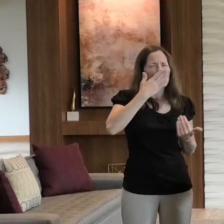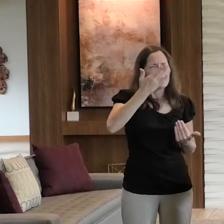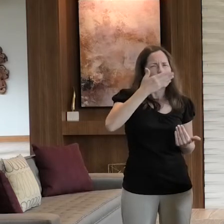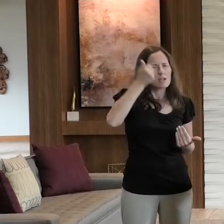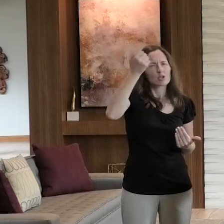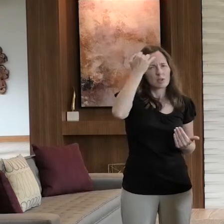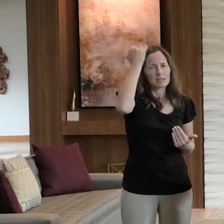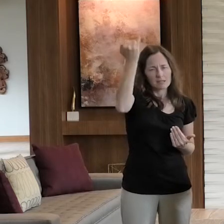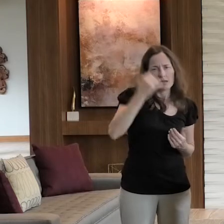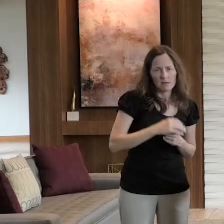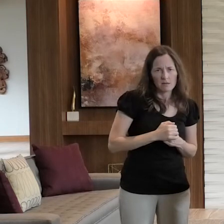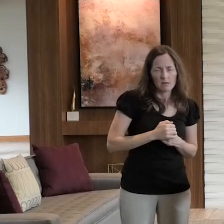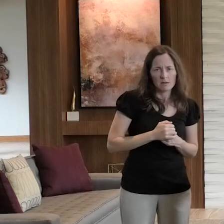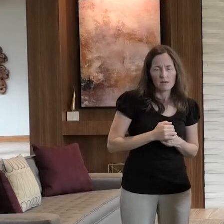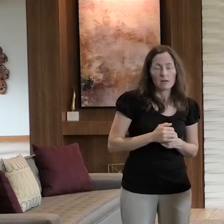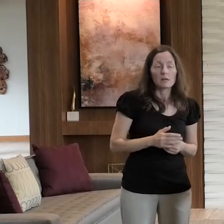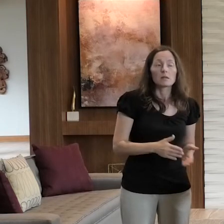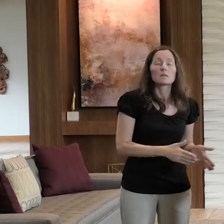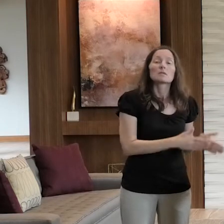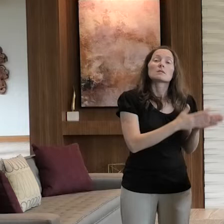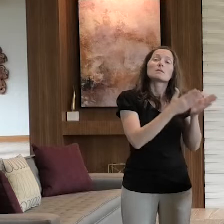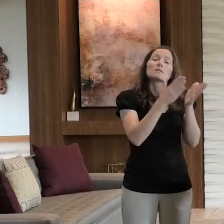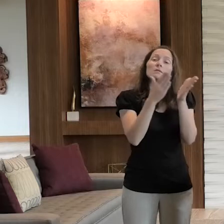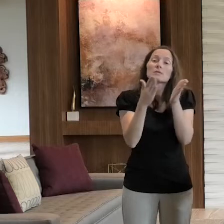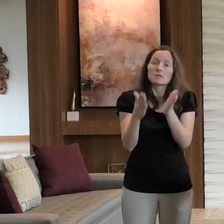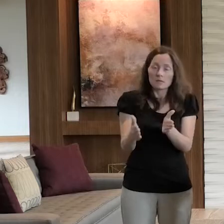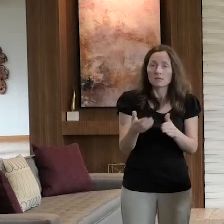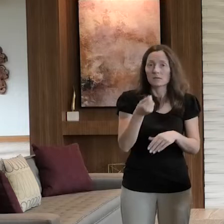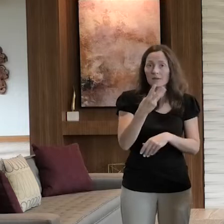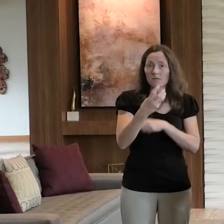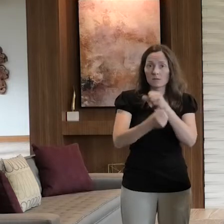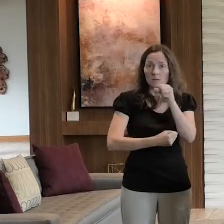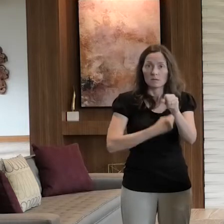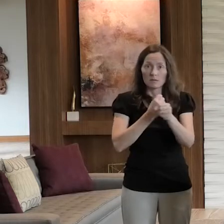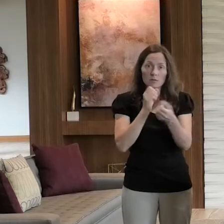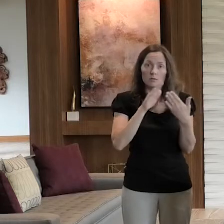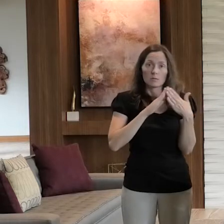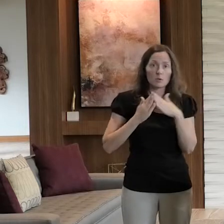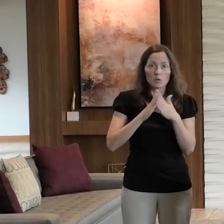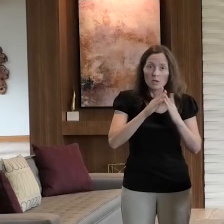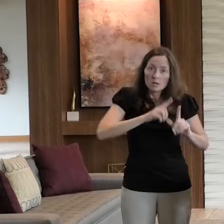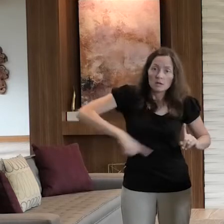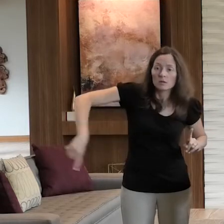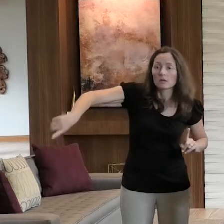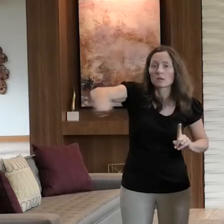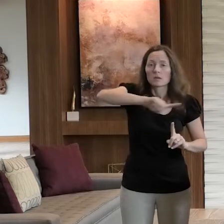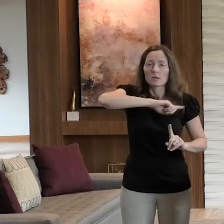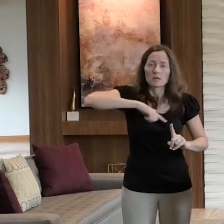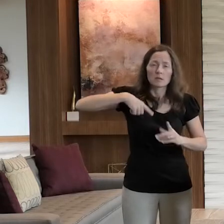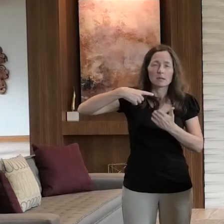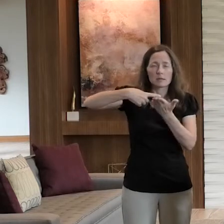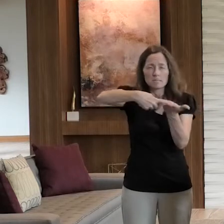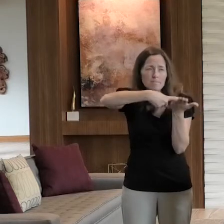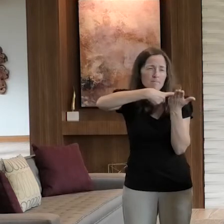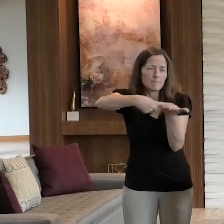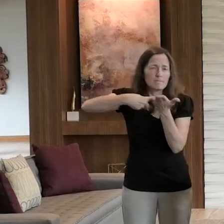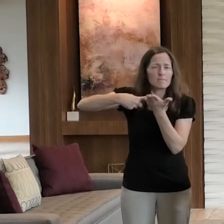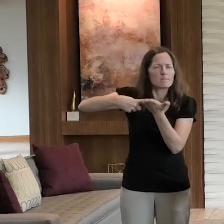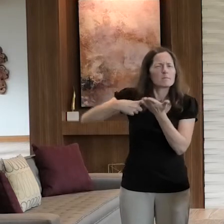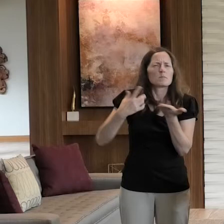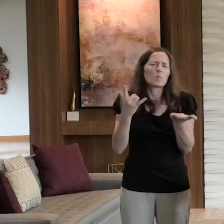And so launched a multi-year community-wide dialogue on what better looked